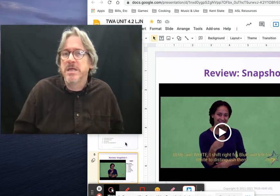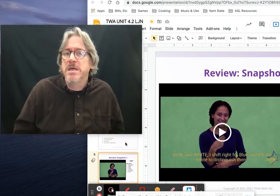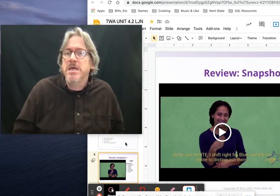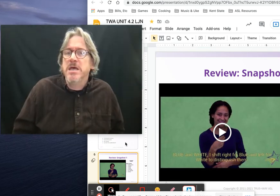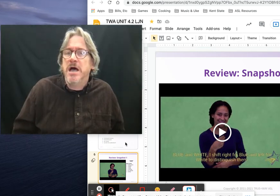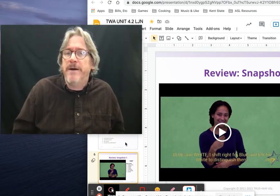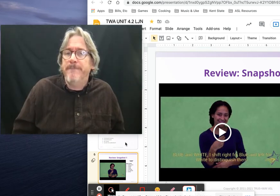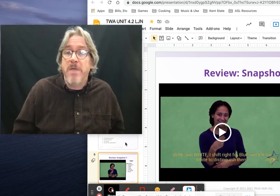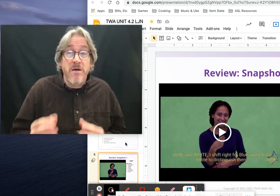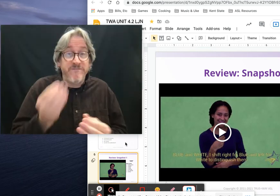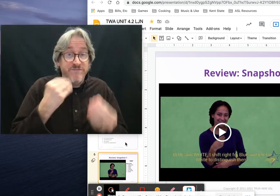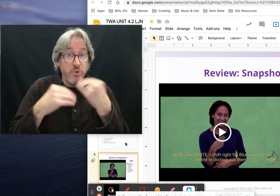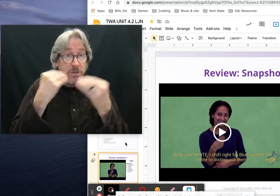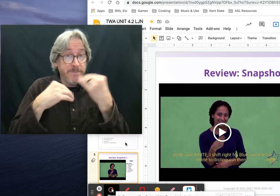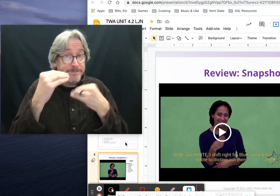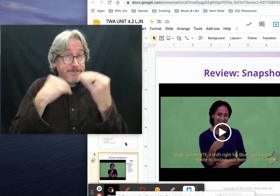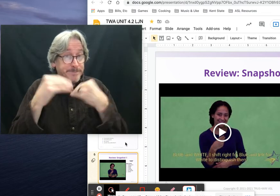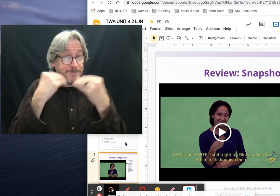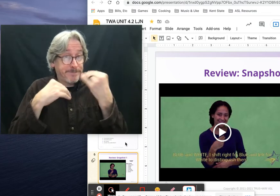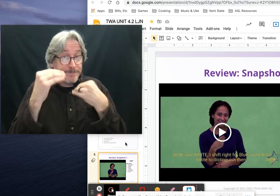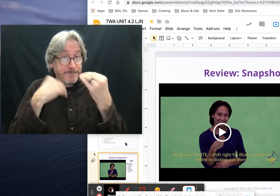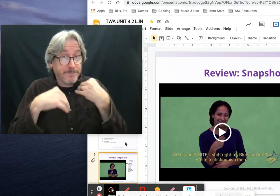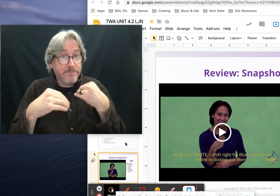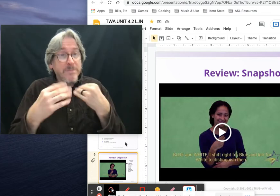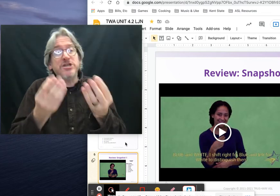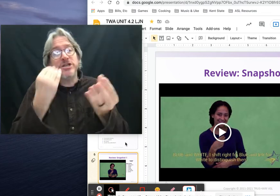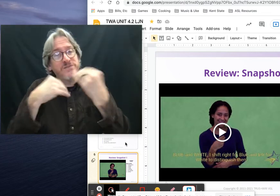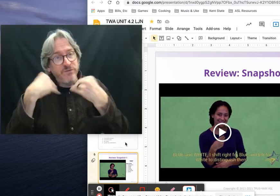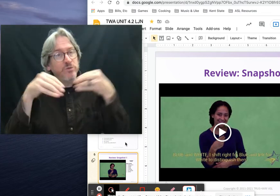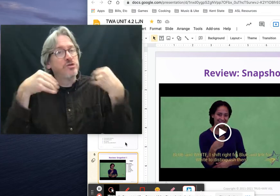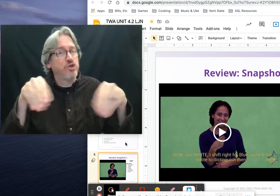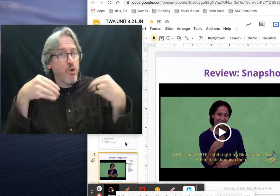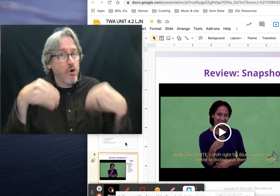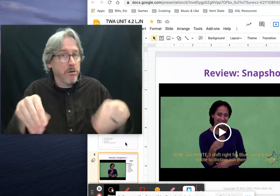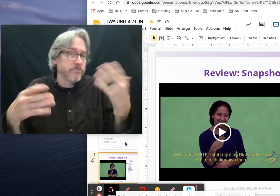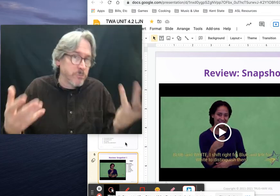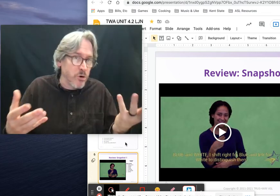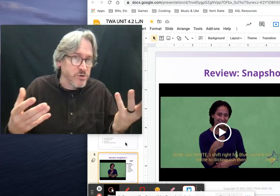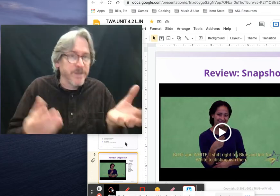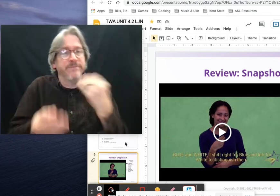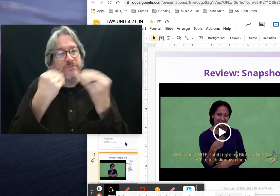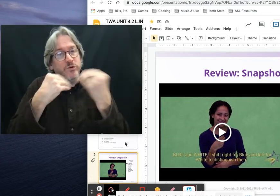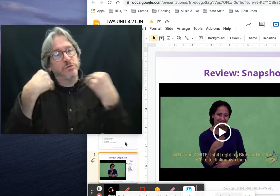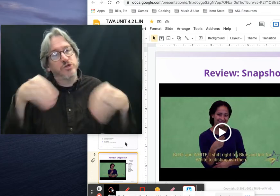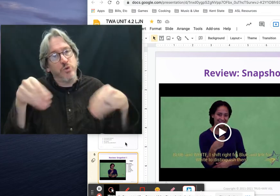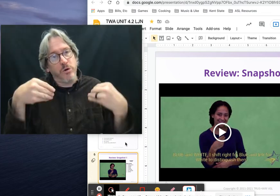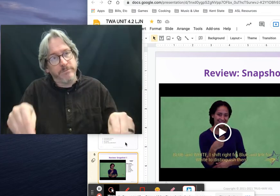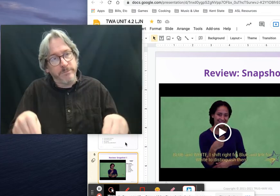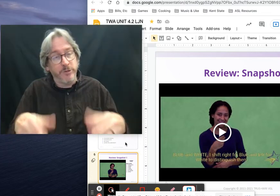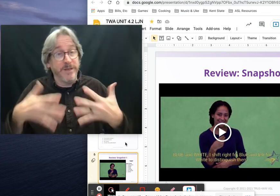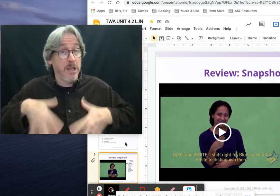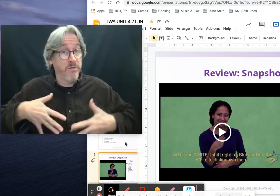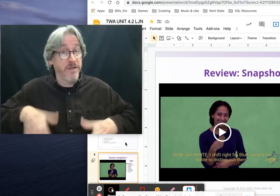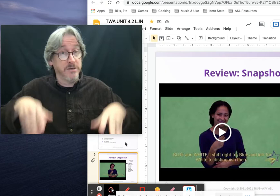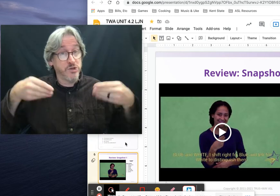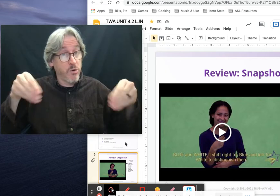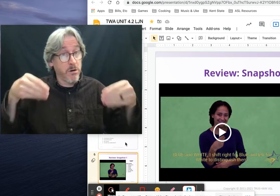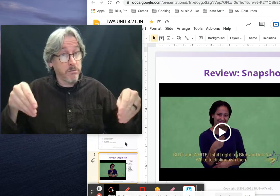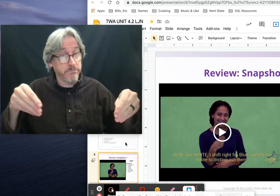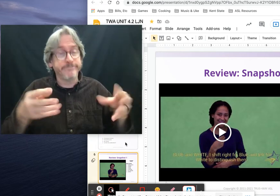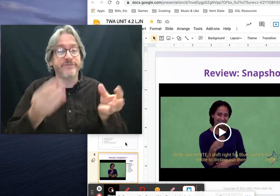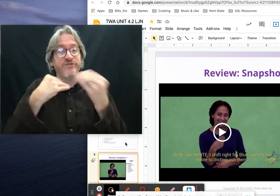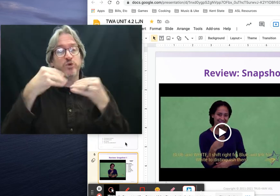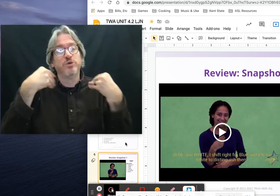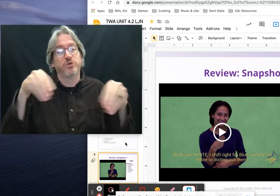sense. Food. And she does food store, grocery, food store. Could be clothing